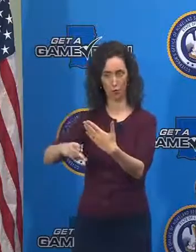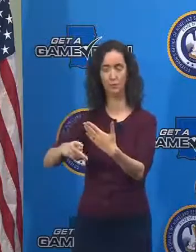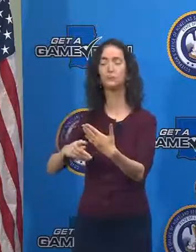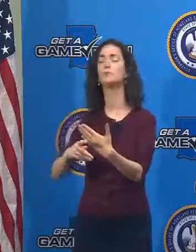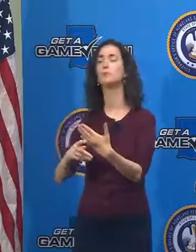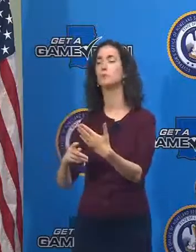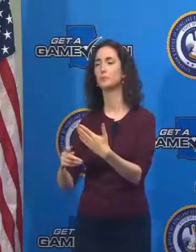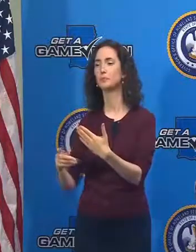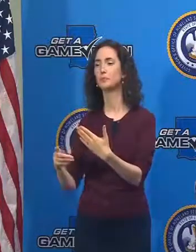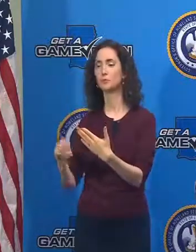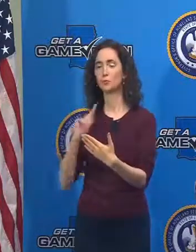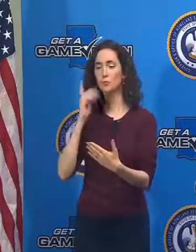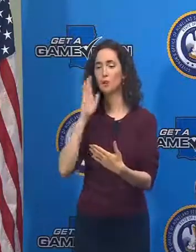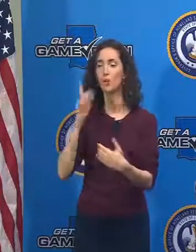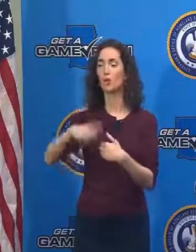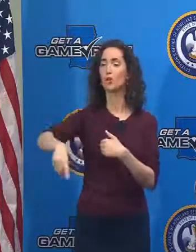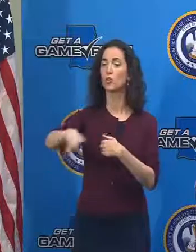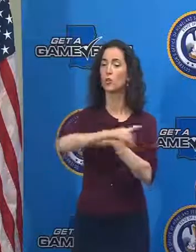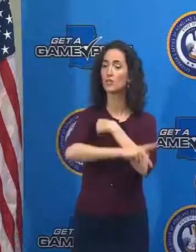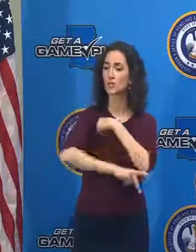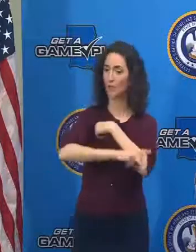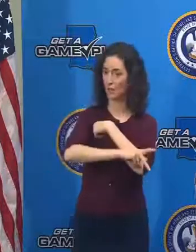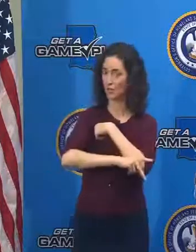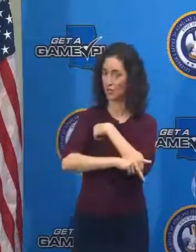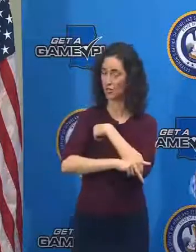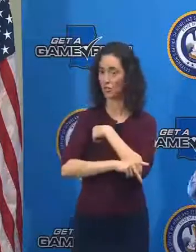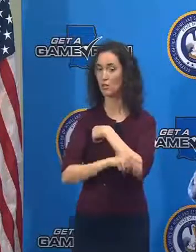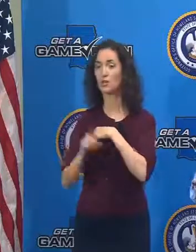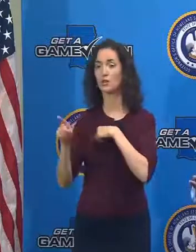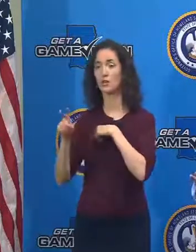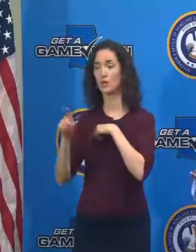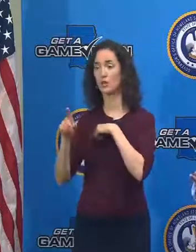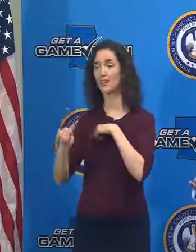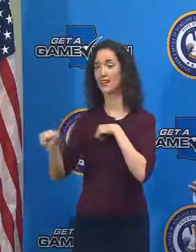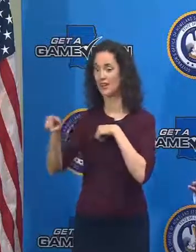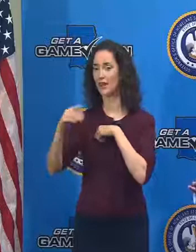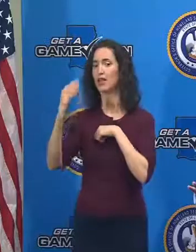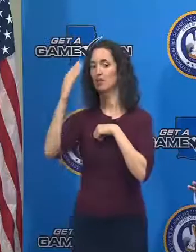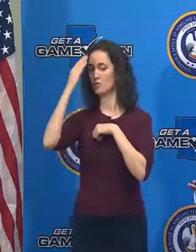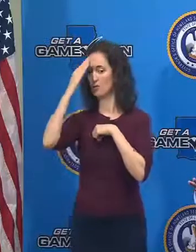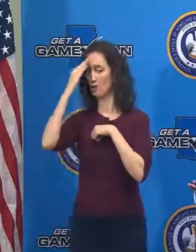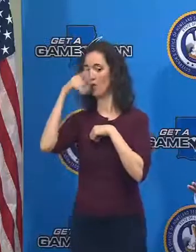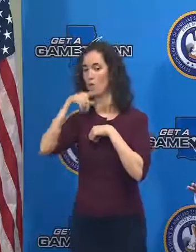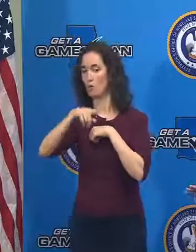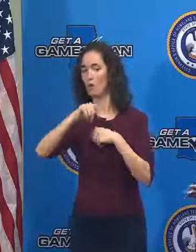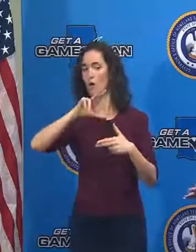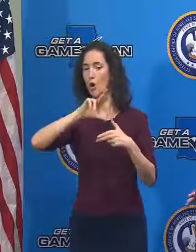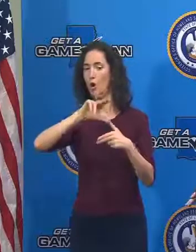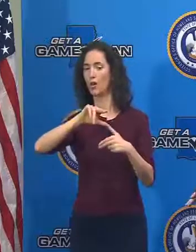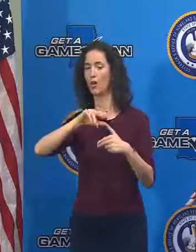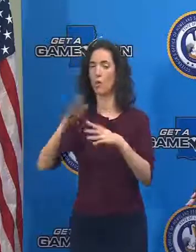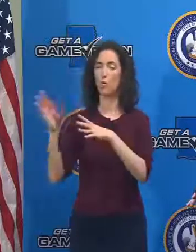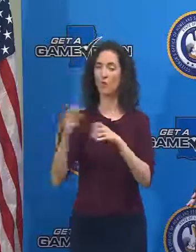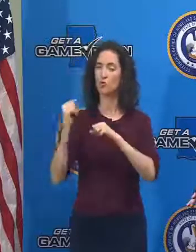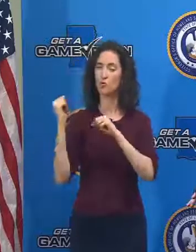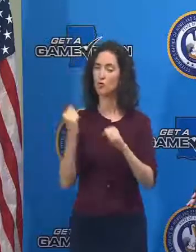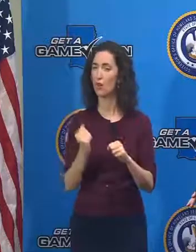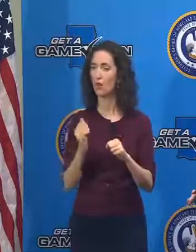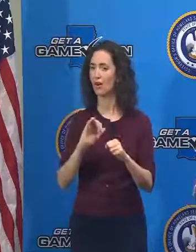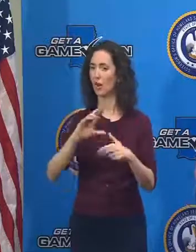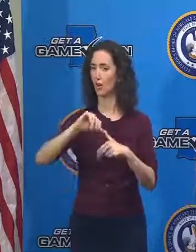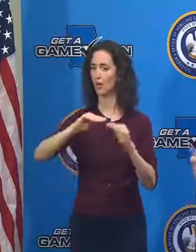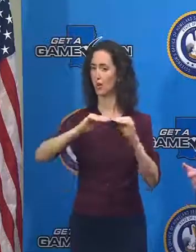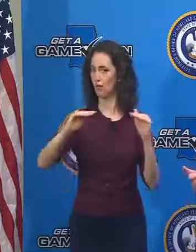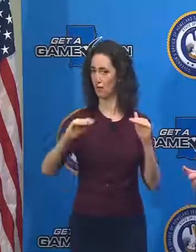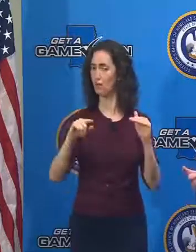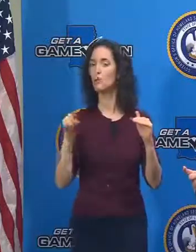the program in those parishes that it knew were subject to hurricane force winds. And